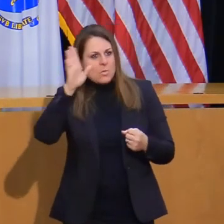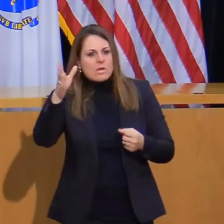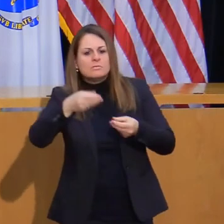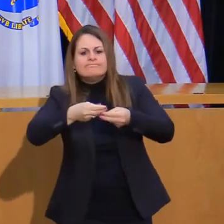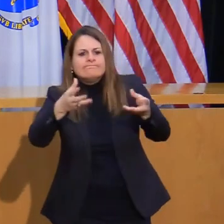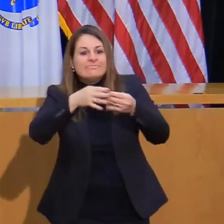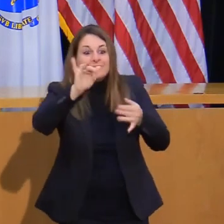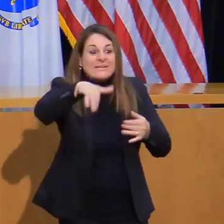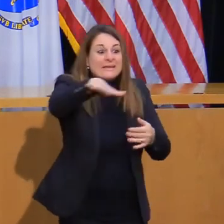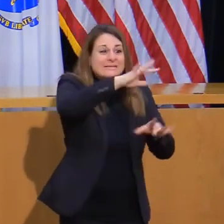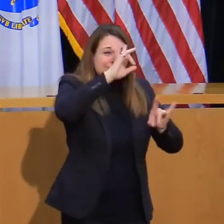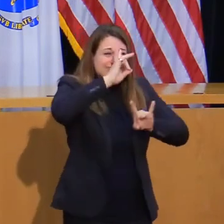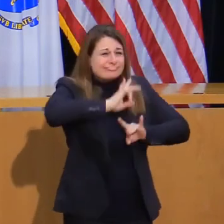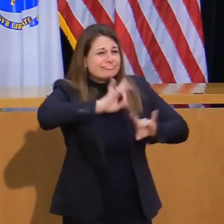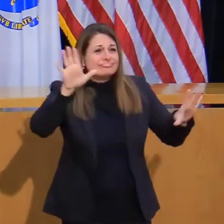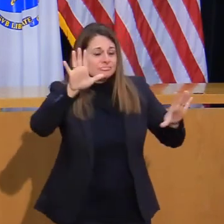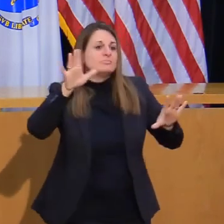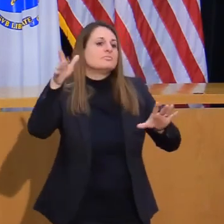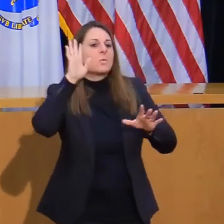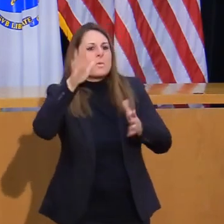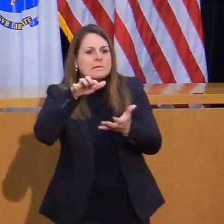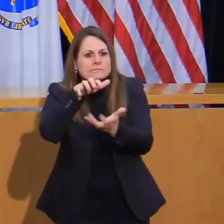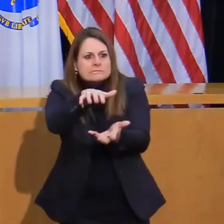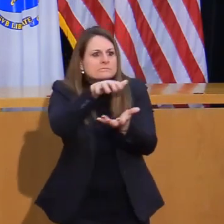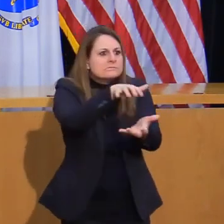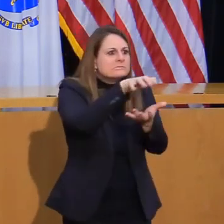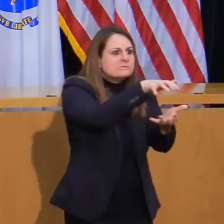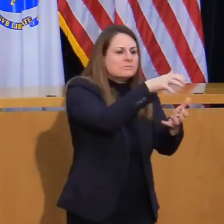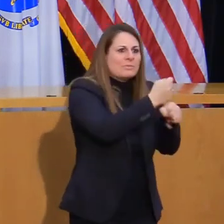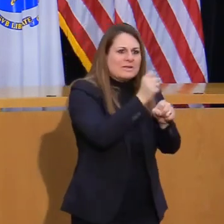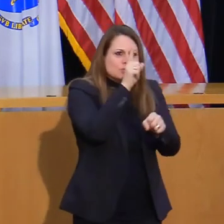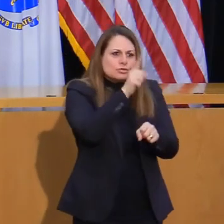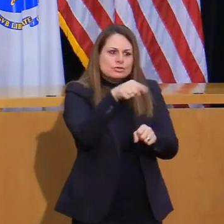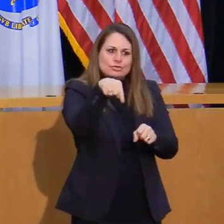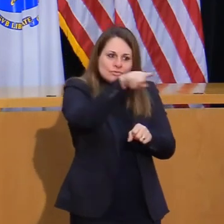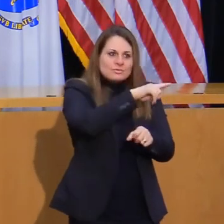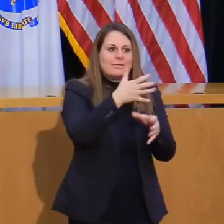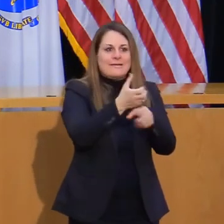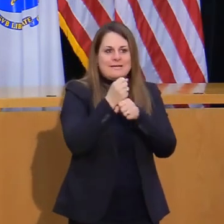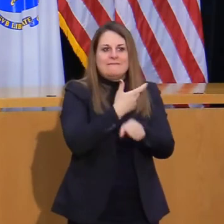other provider partners in those communities. The Commonwealth is currently